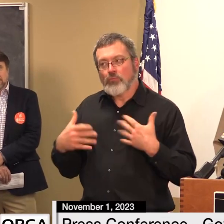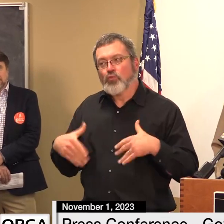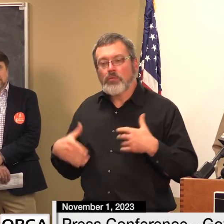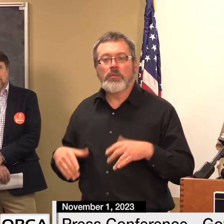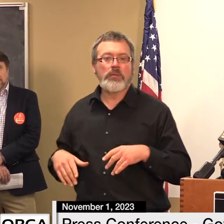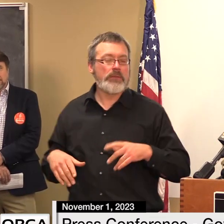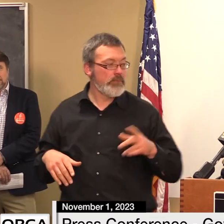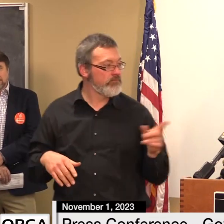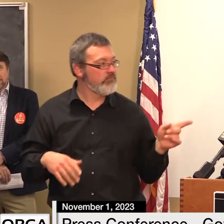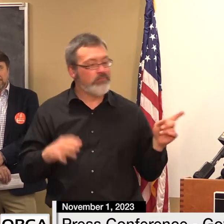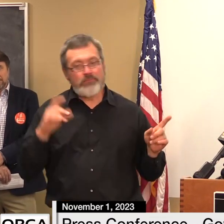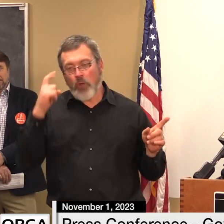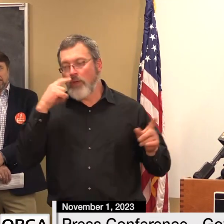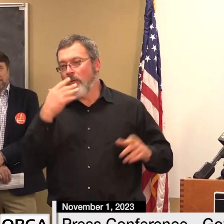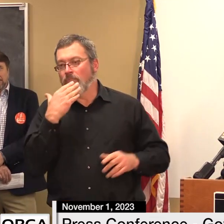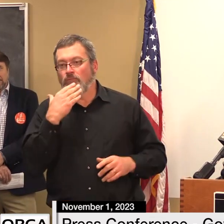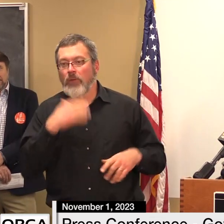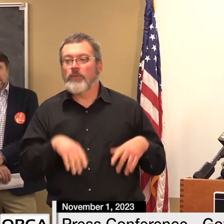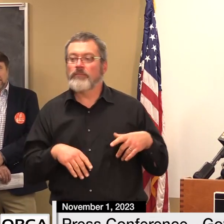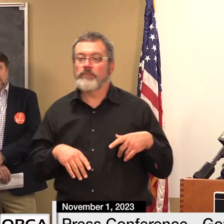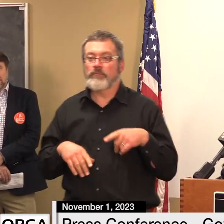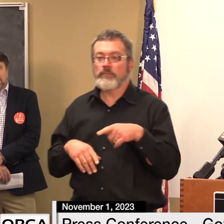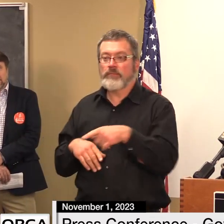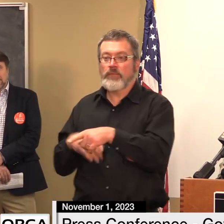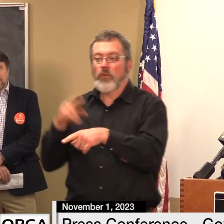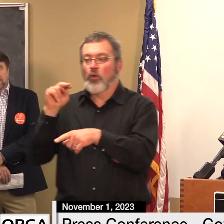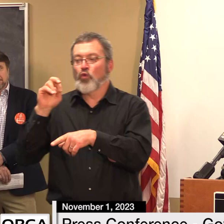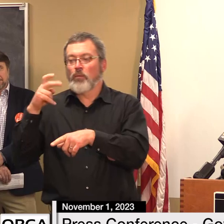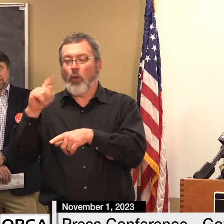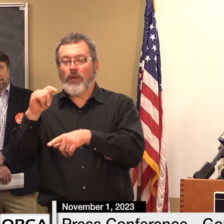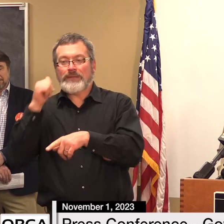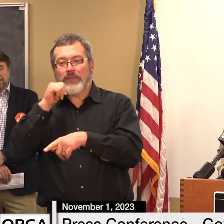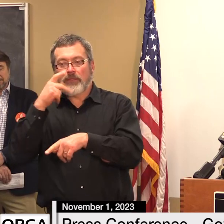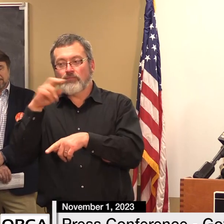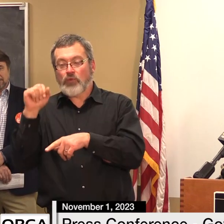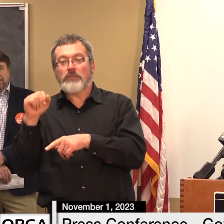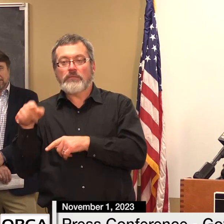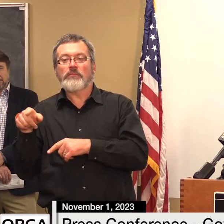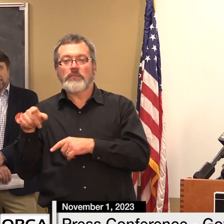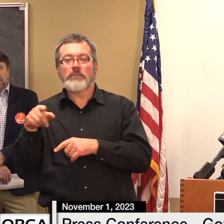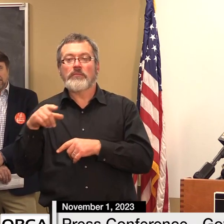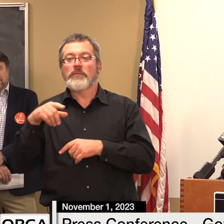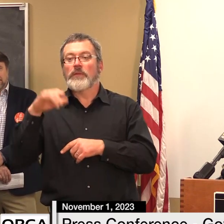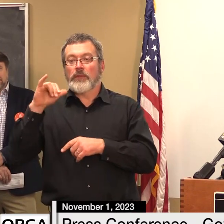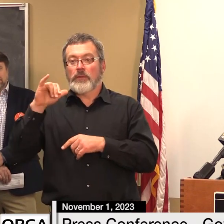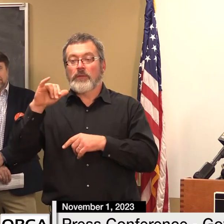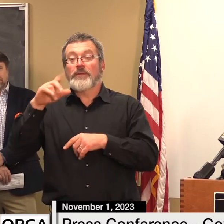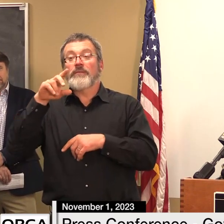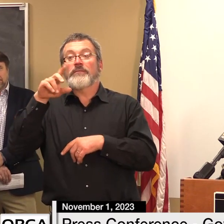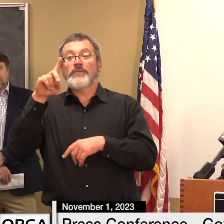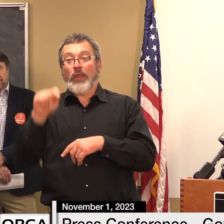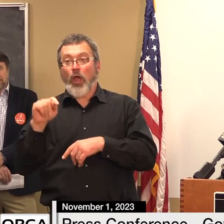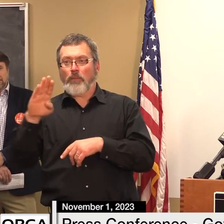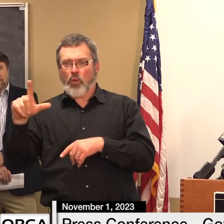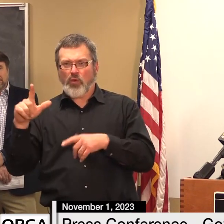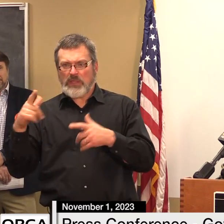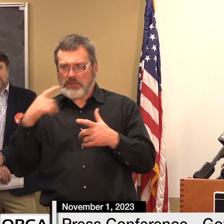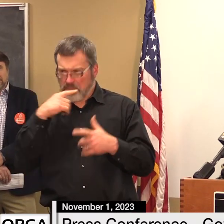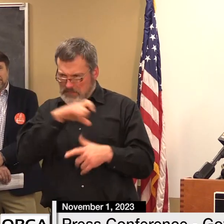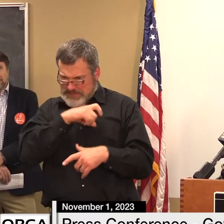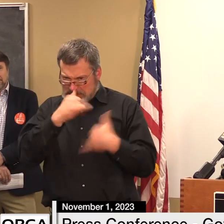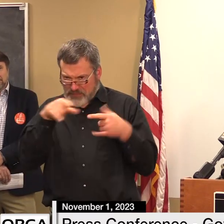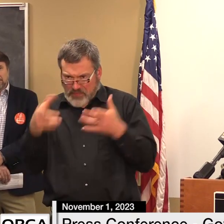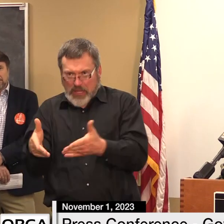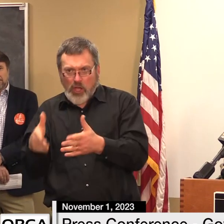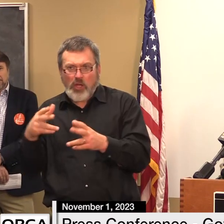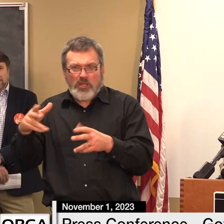Ed. Yep. I've seen in downtown Burlington, there's still some state troopers there. Is there that a regular thing now? It's